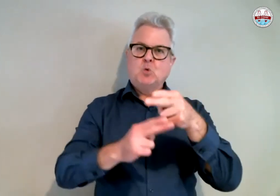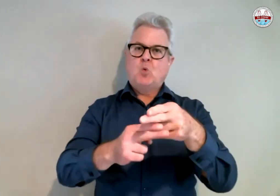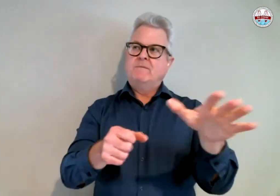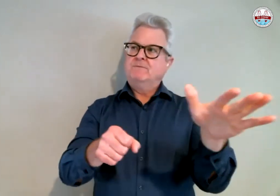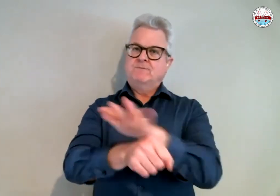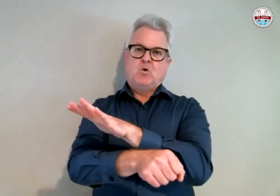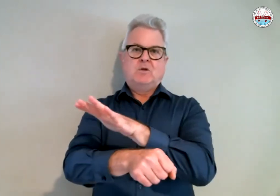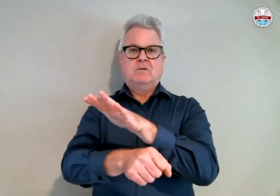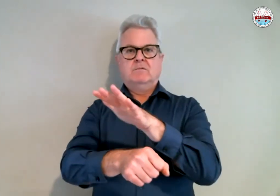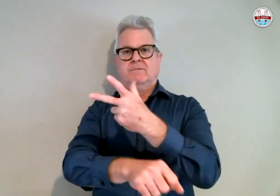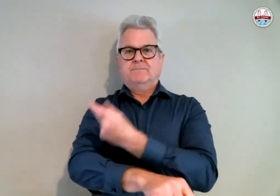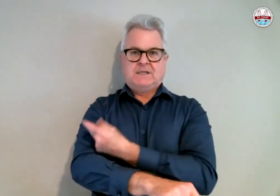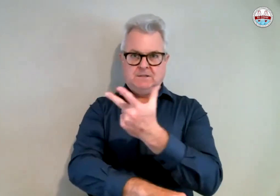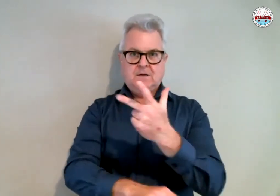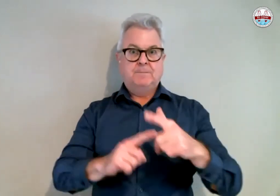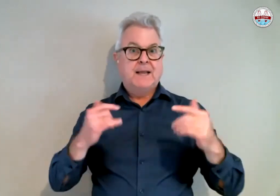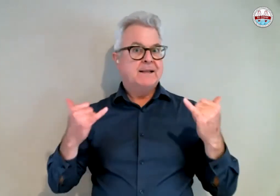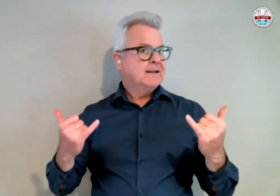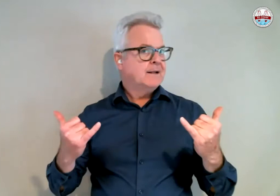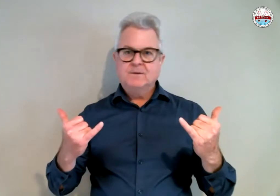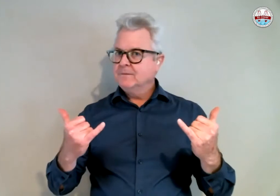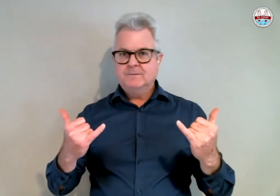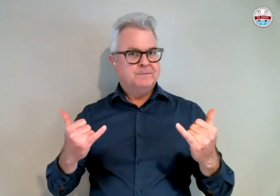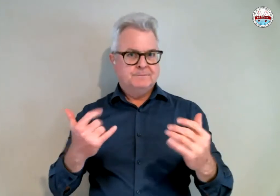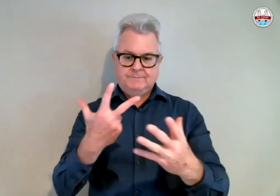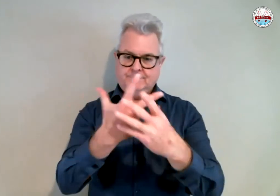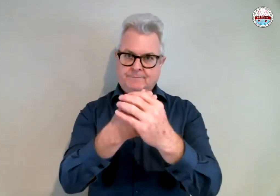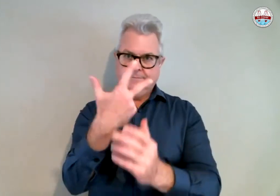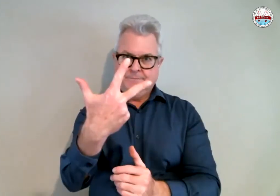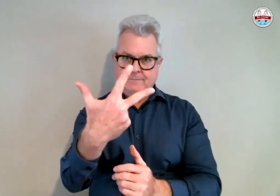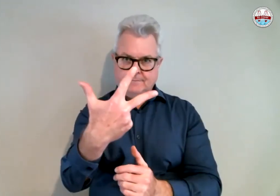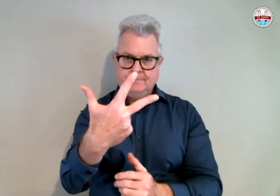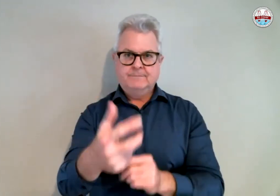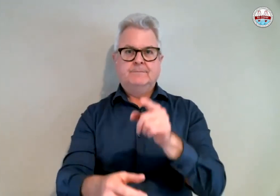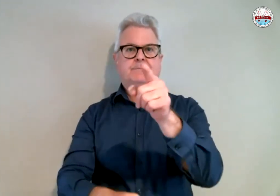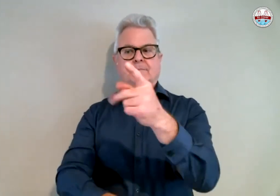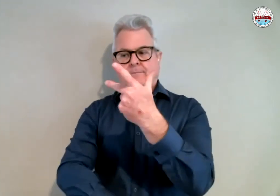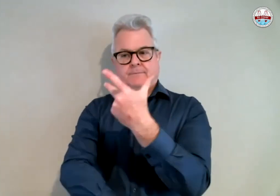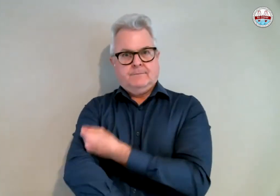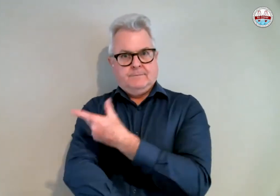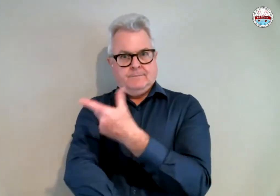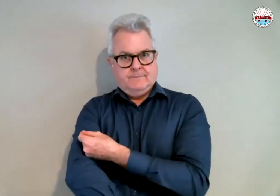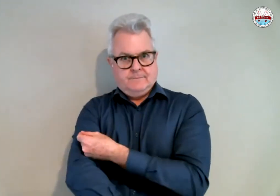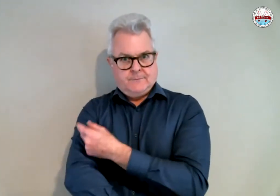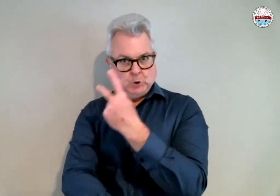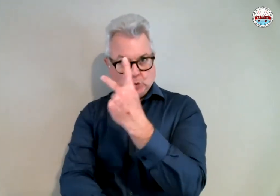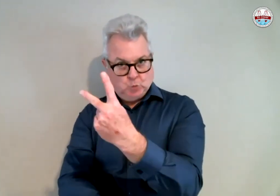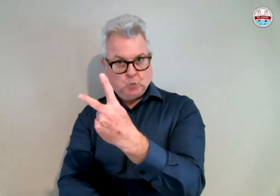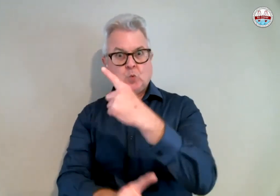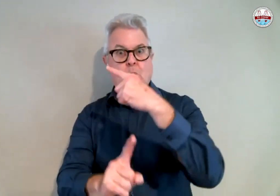Johnson. That was considered fully vaccinated on a previous definition. But all 3 categories have now changed under a